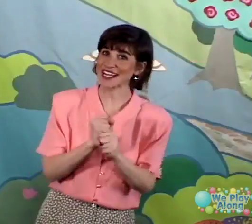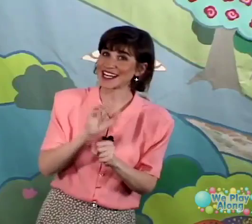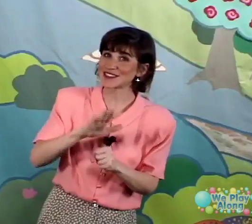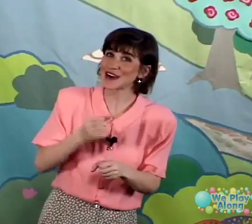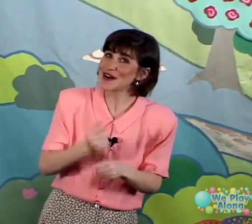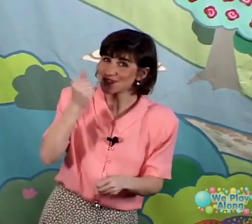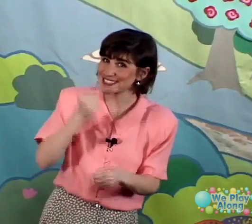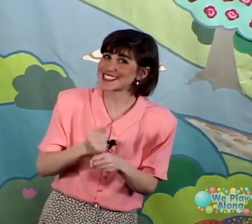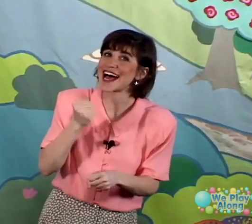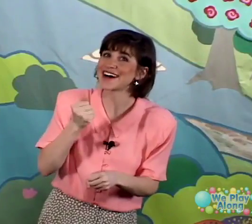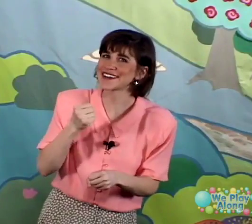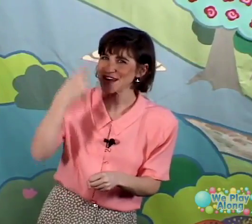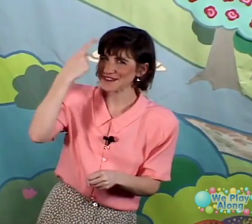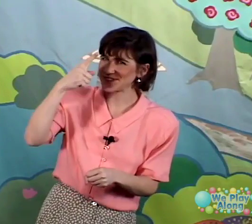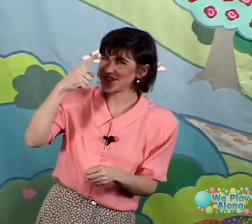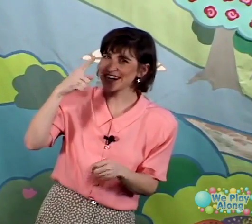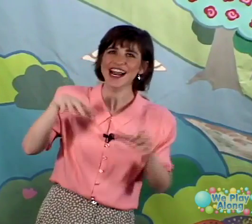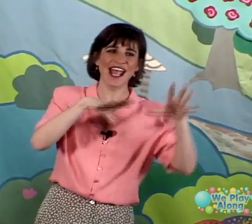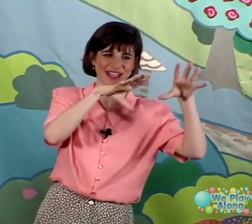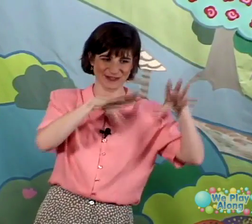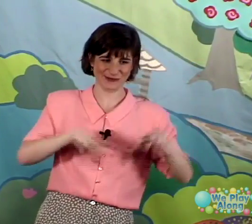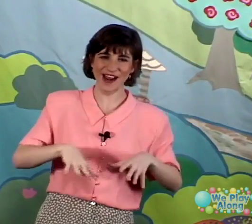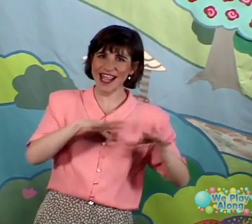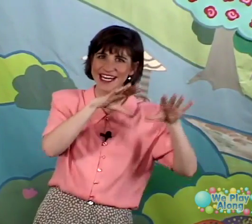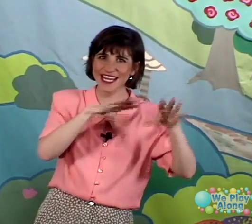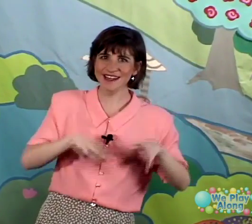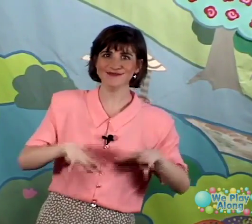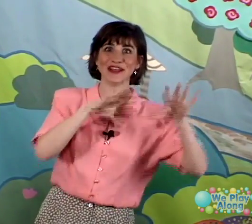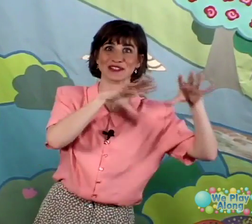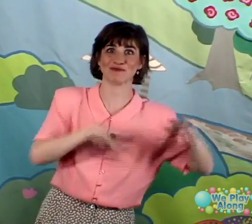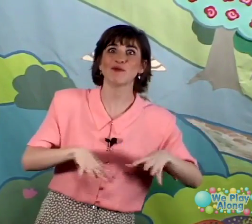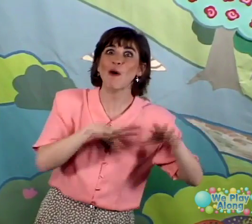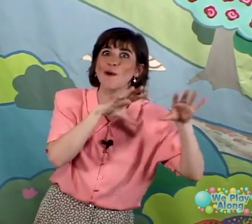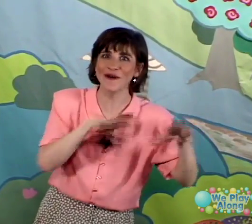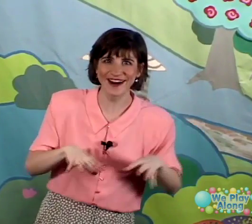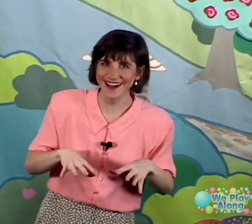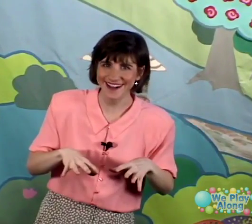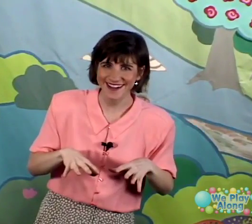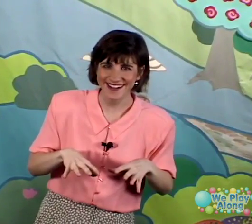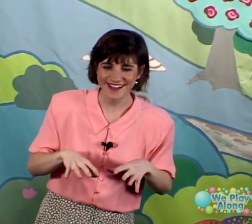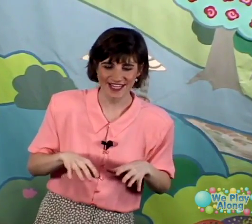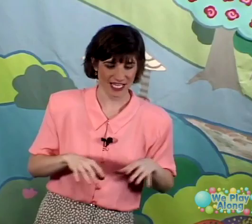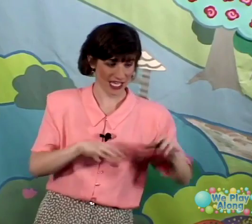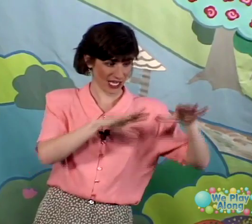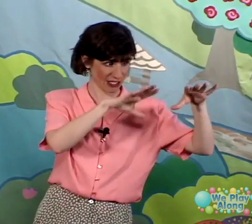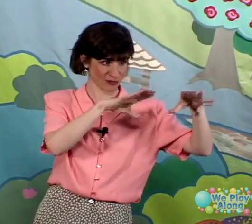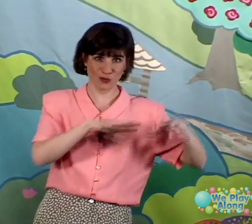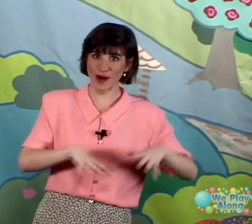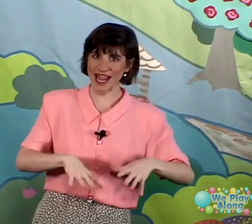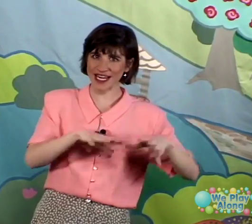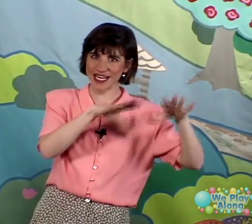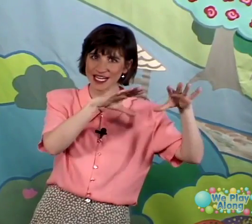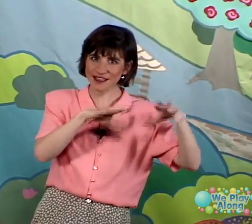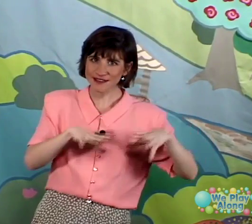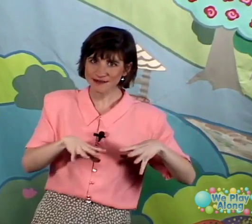Get your umbrellas out for it's raining, it's pouring. It's raining,